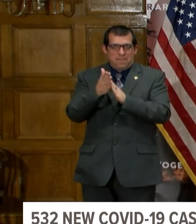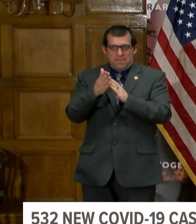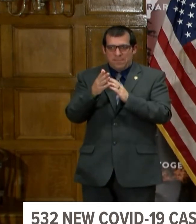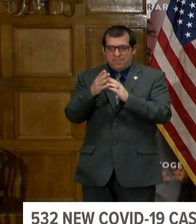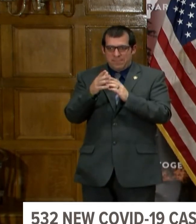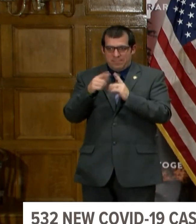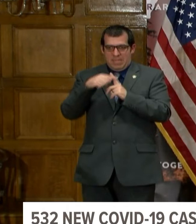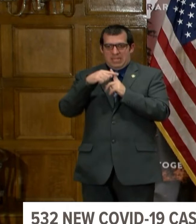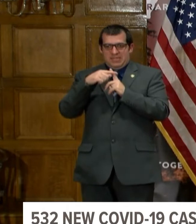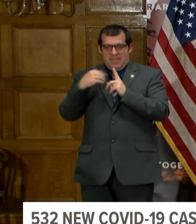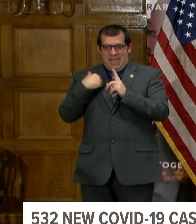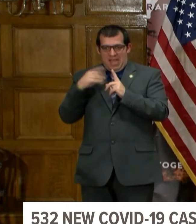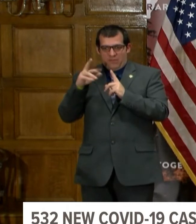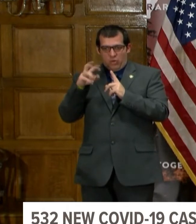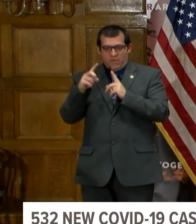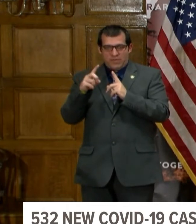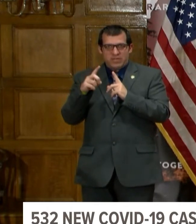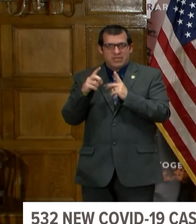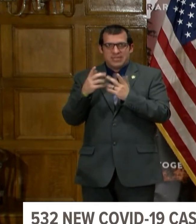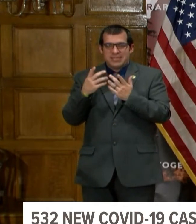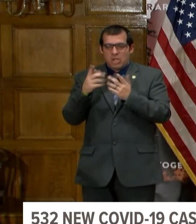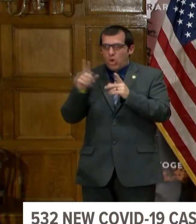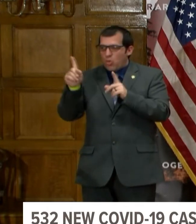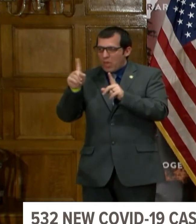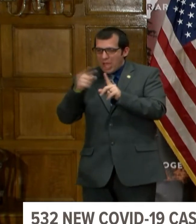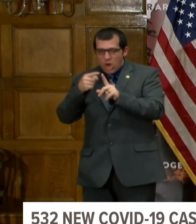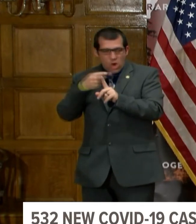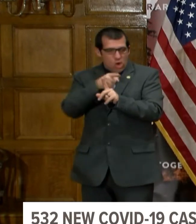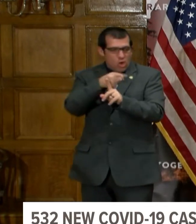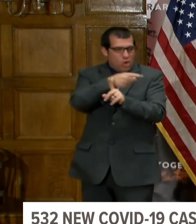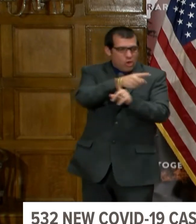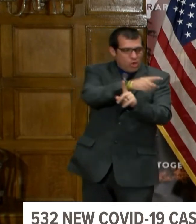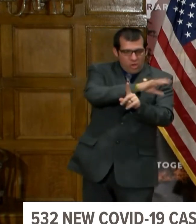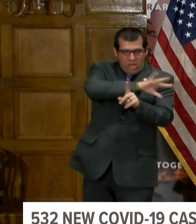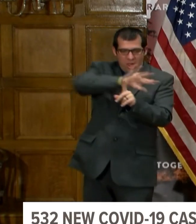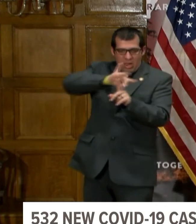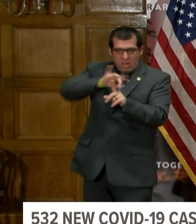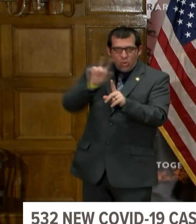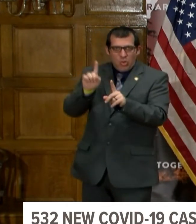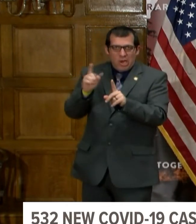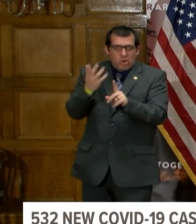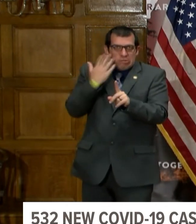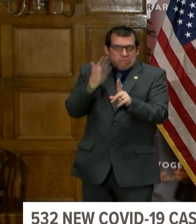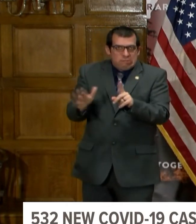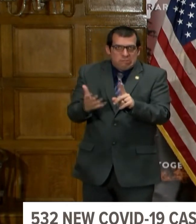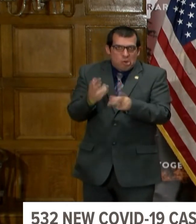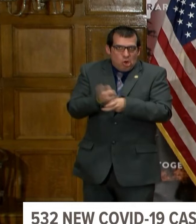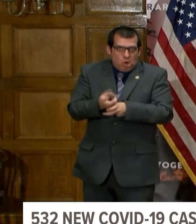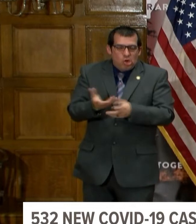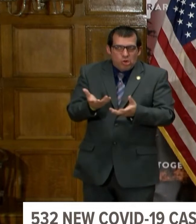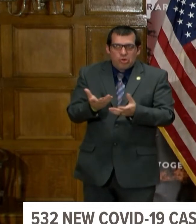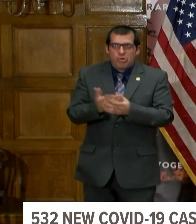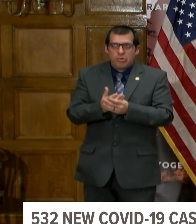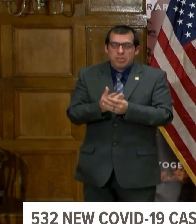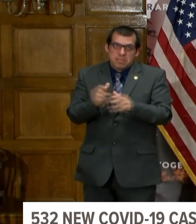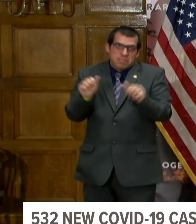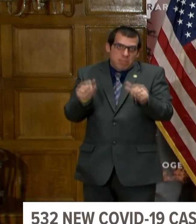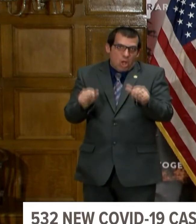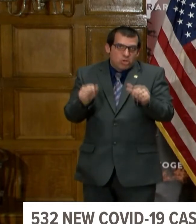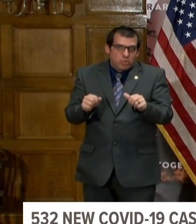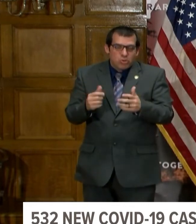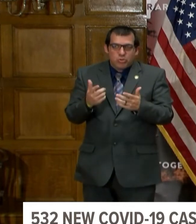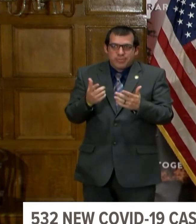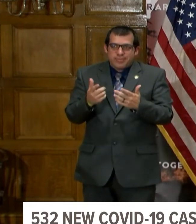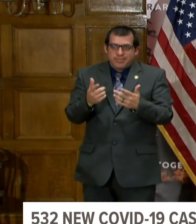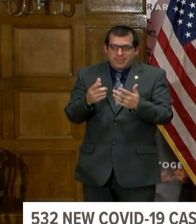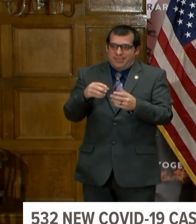positive. It's hard to trace as to where this came about, but we know that it's possible that could